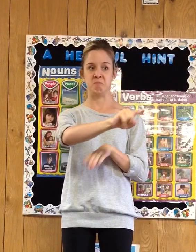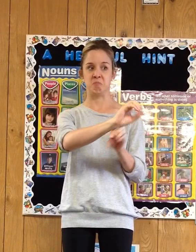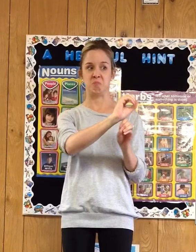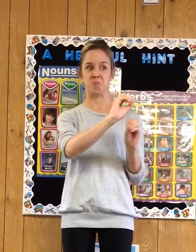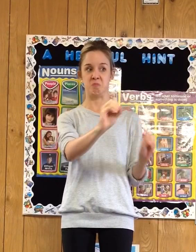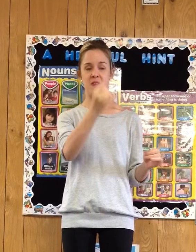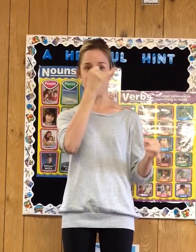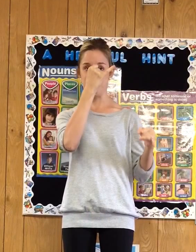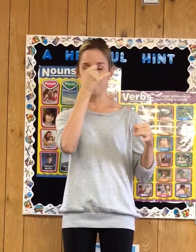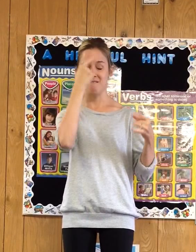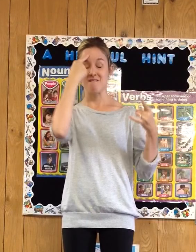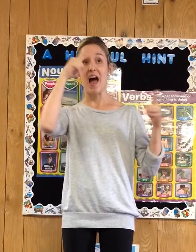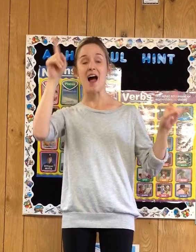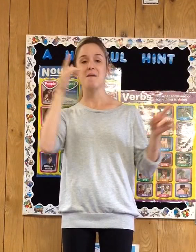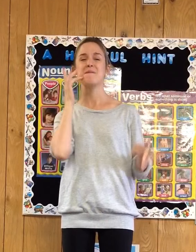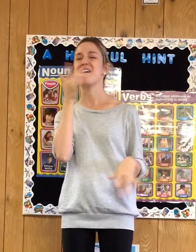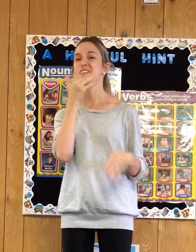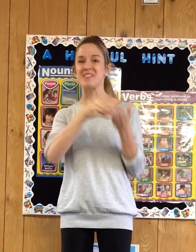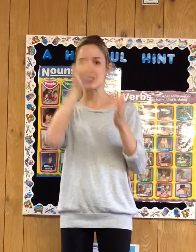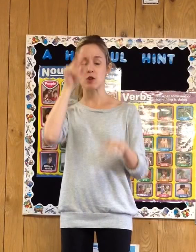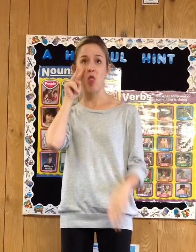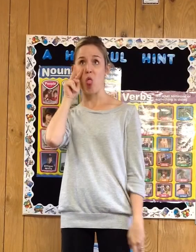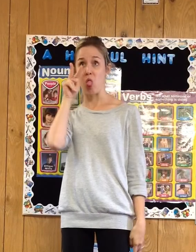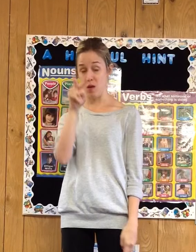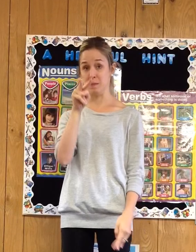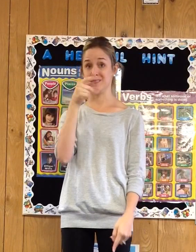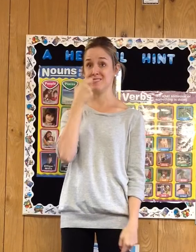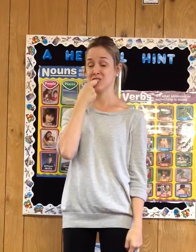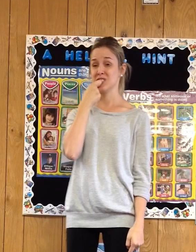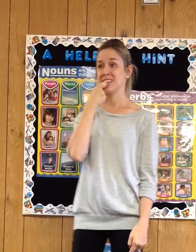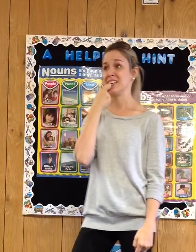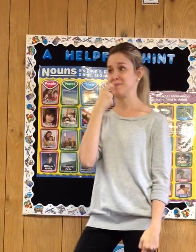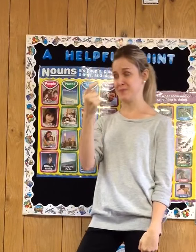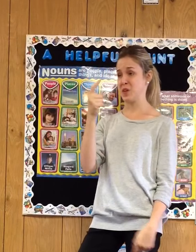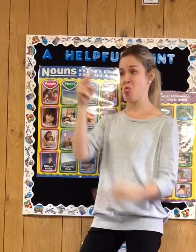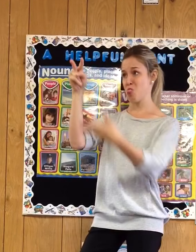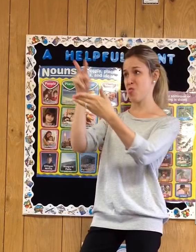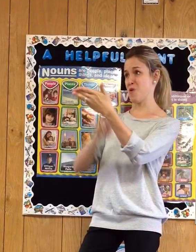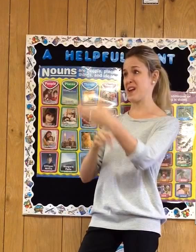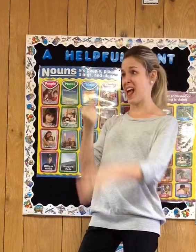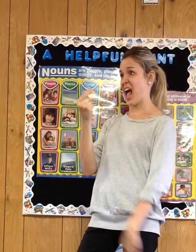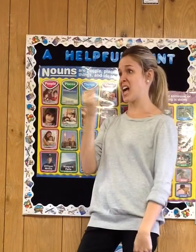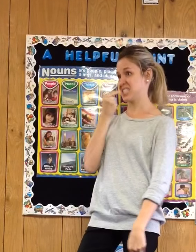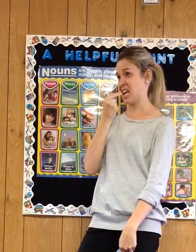Finally, my favorite student, she looks me straight in the eye and she says, the reading sucked.